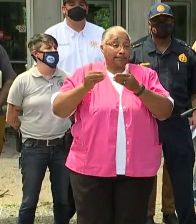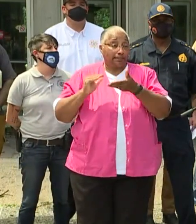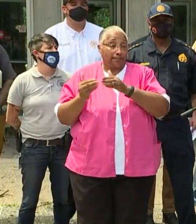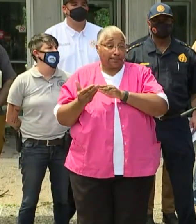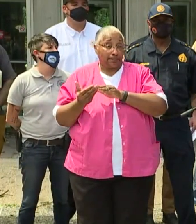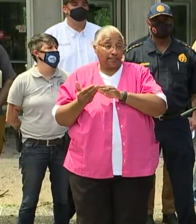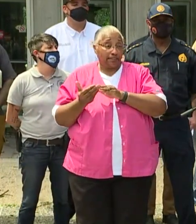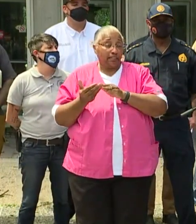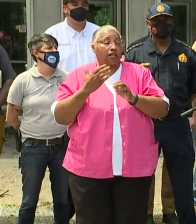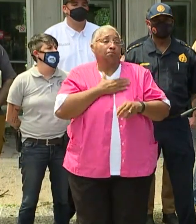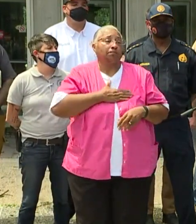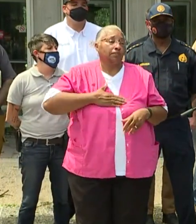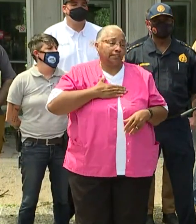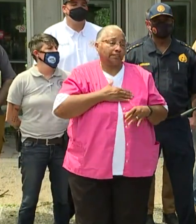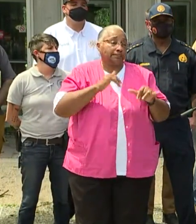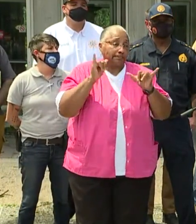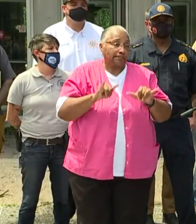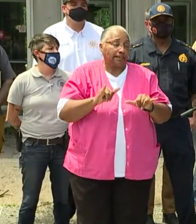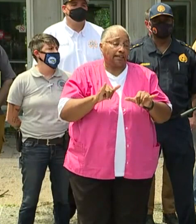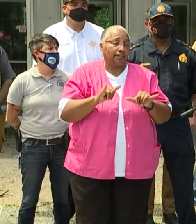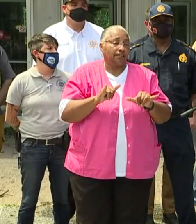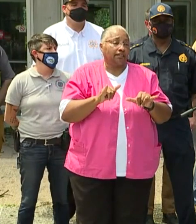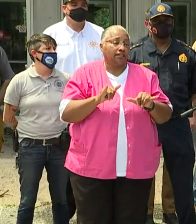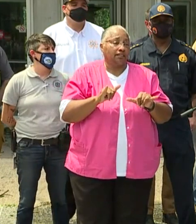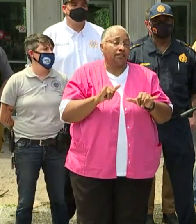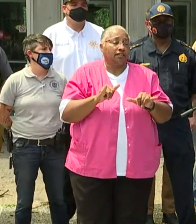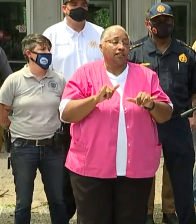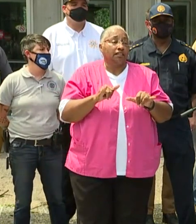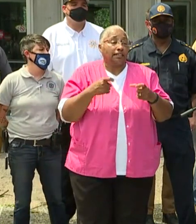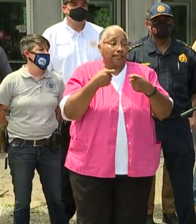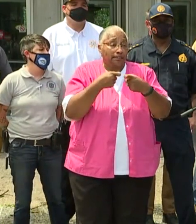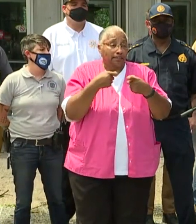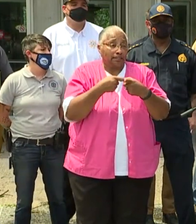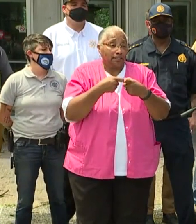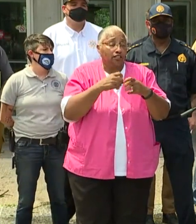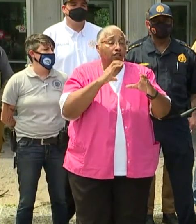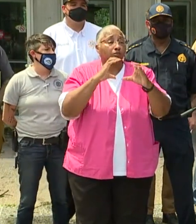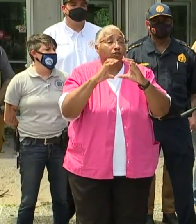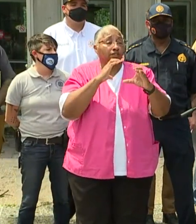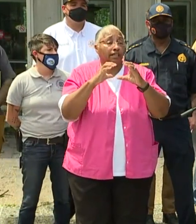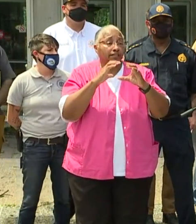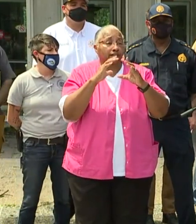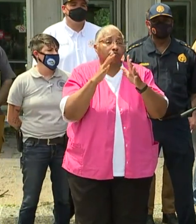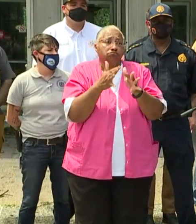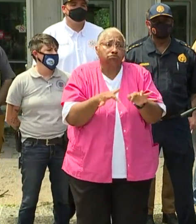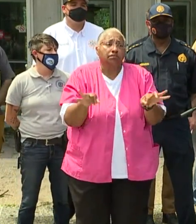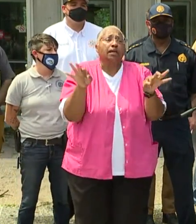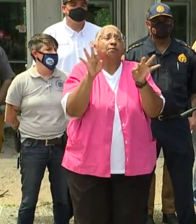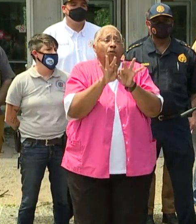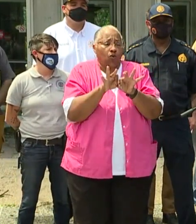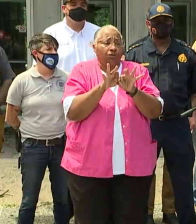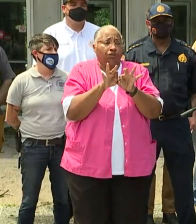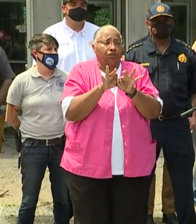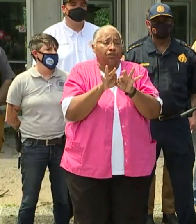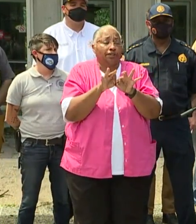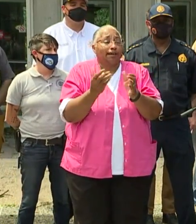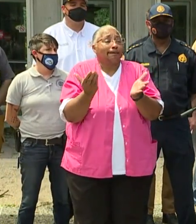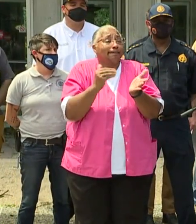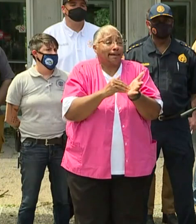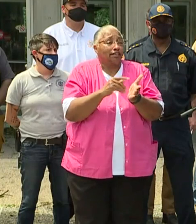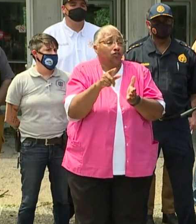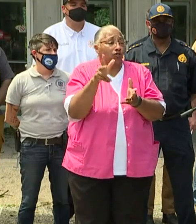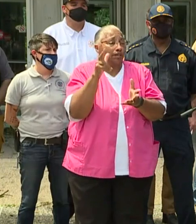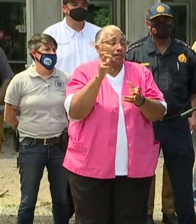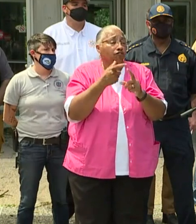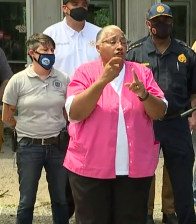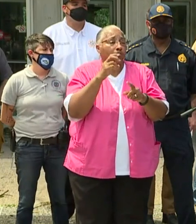to stay put. Again, power and communication are critical issues, and you are going to hear again more from